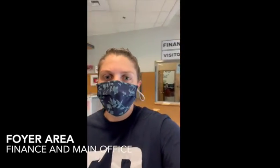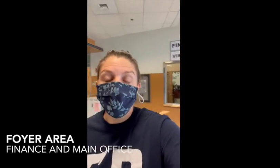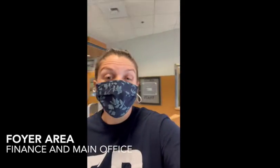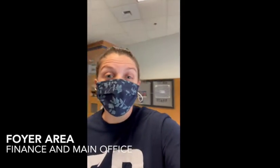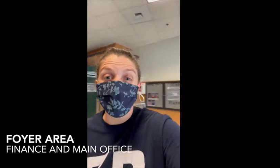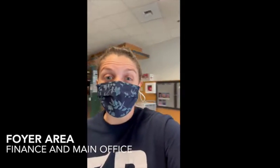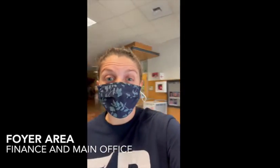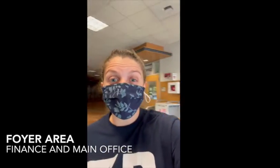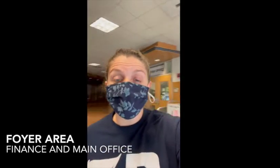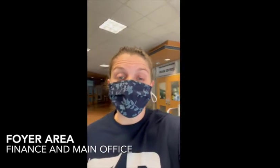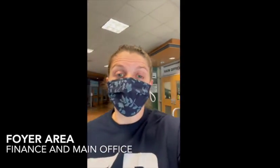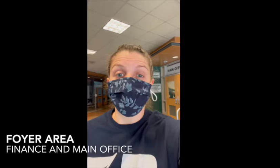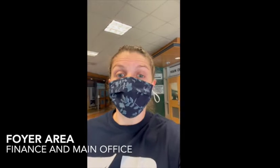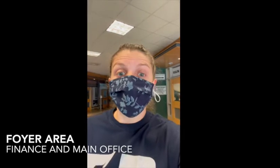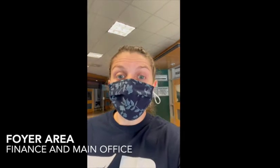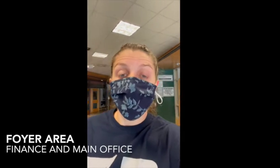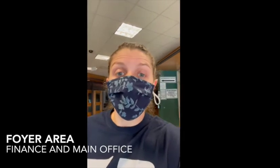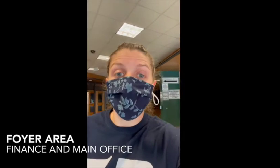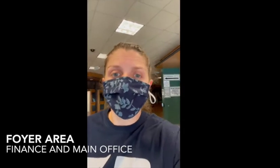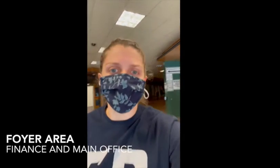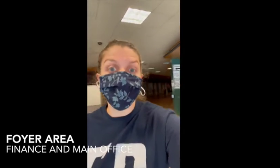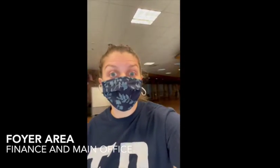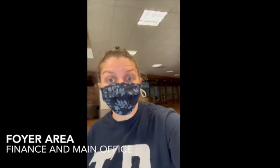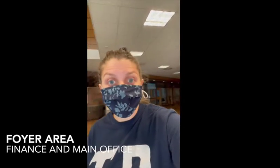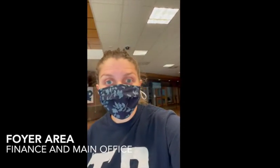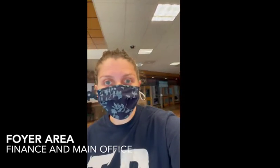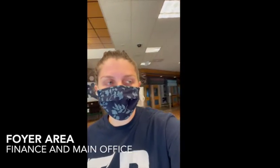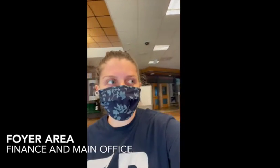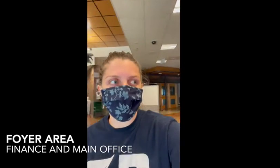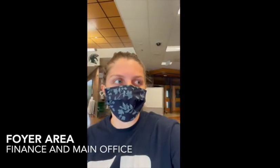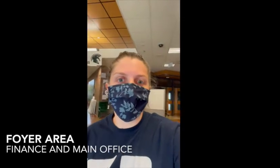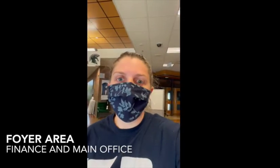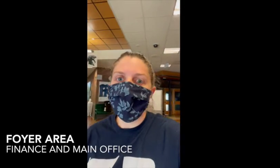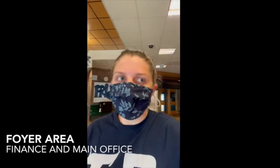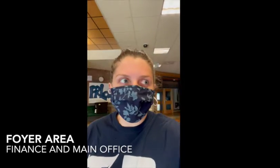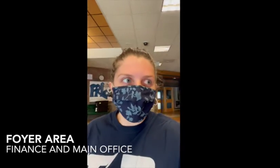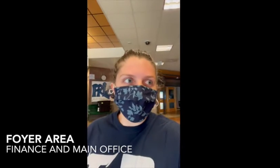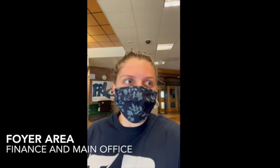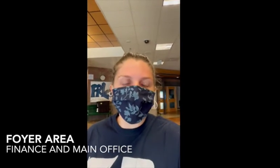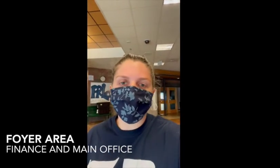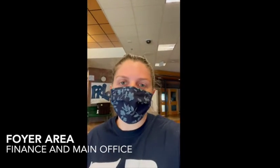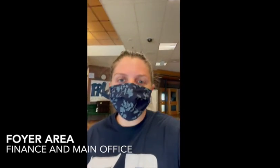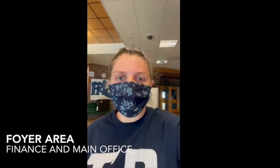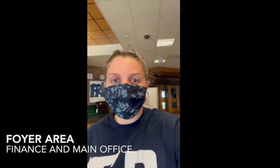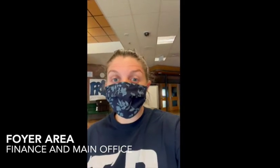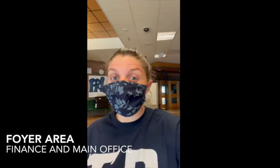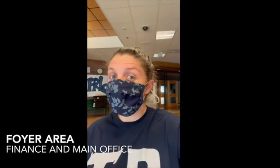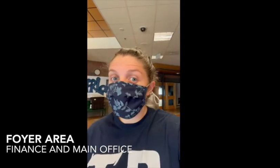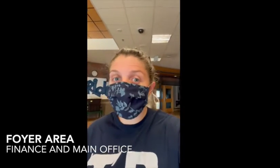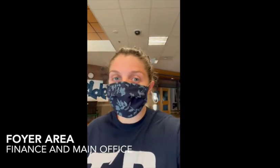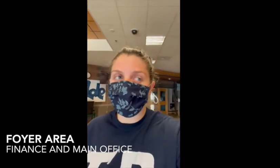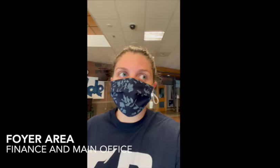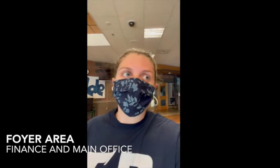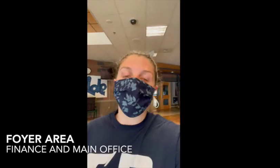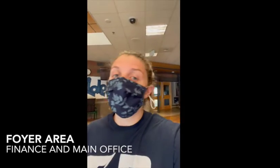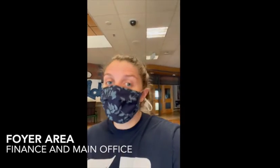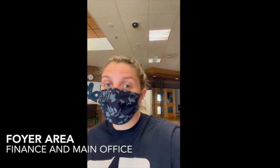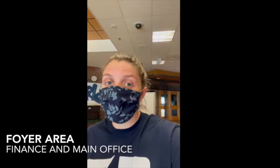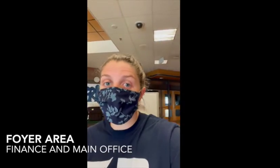where you can pay for things like your ASB card or any fines you might have. Make sure you get those fines paid so that you can do things like the homecoming